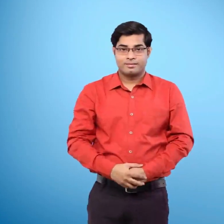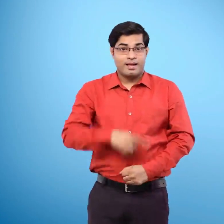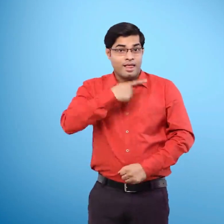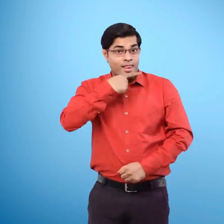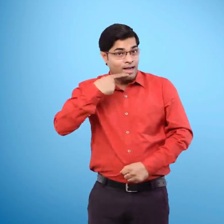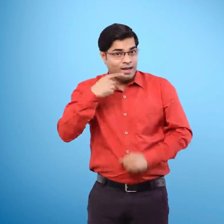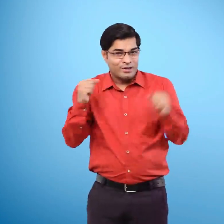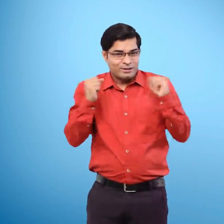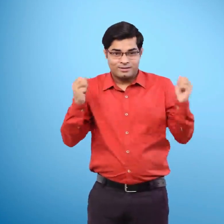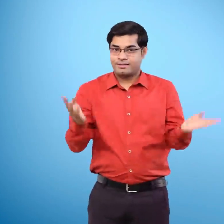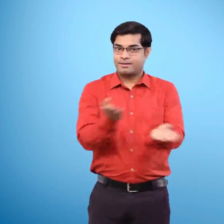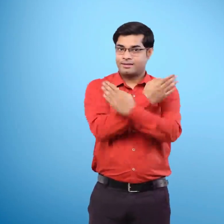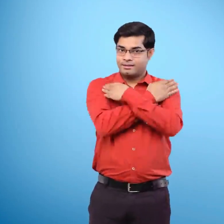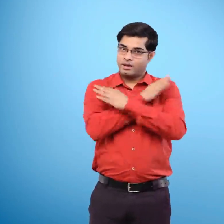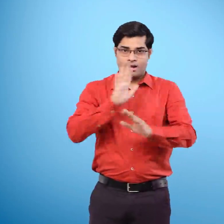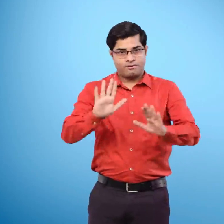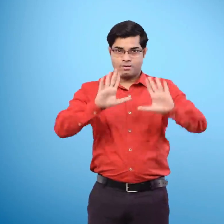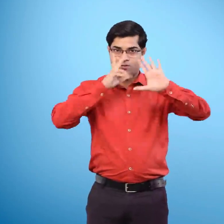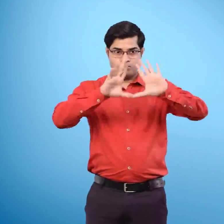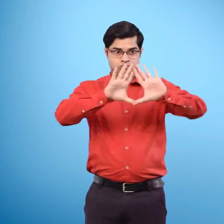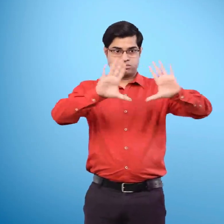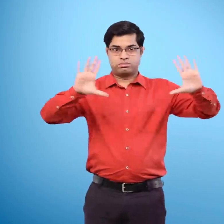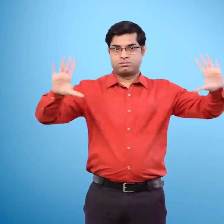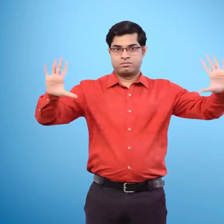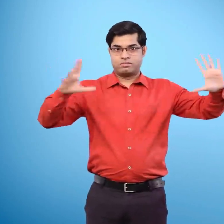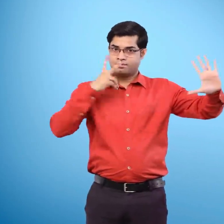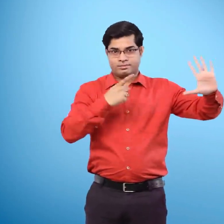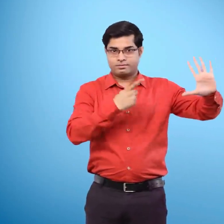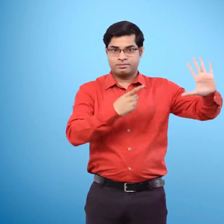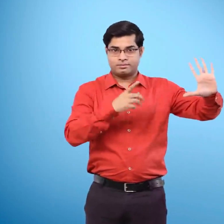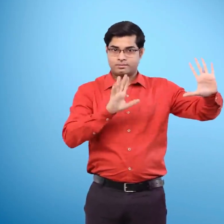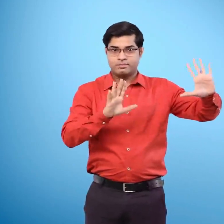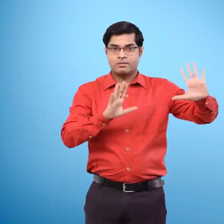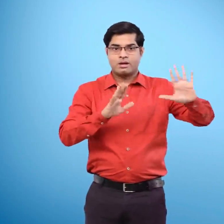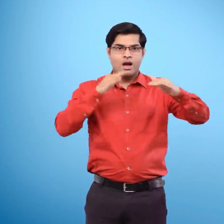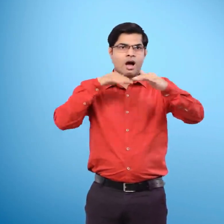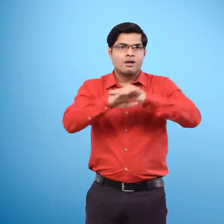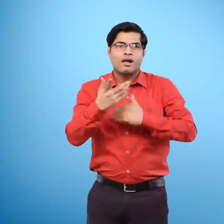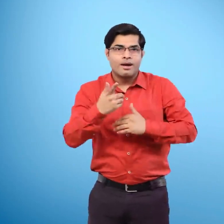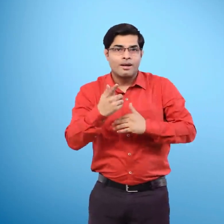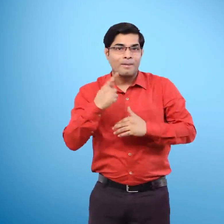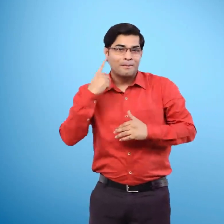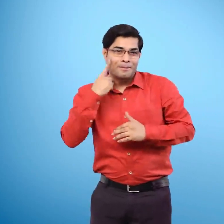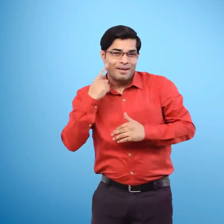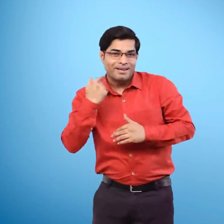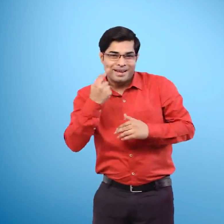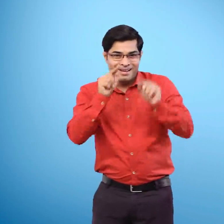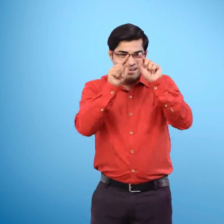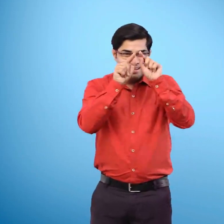a red shawl with a pattern of big diamond made of 4 small yellow